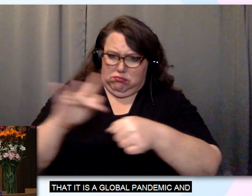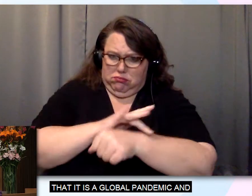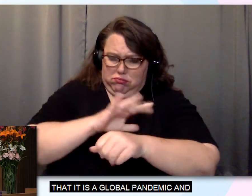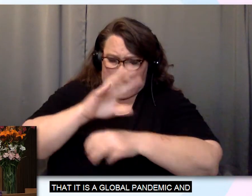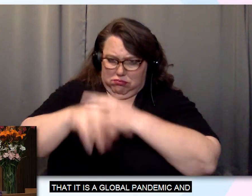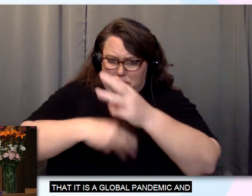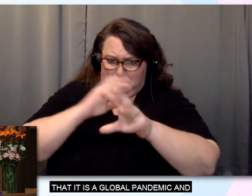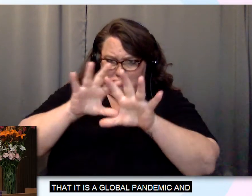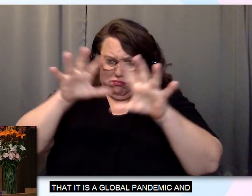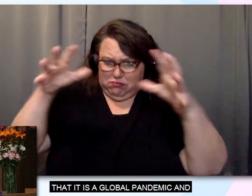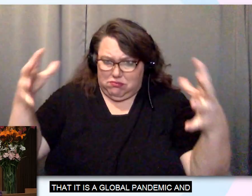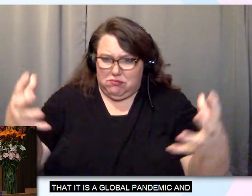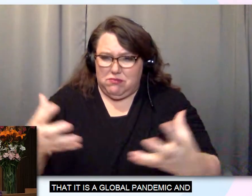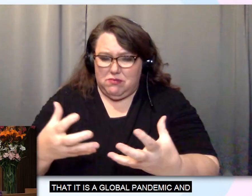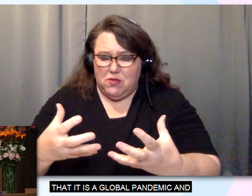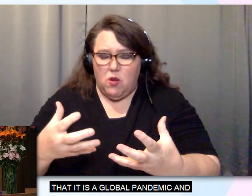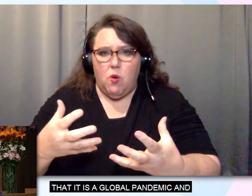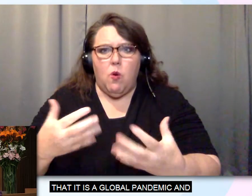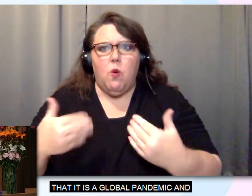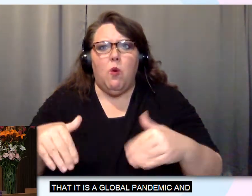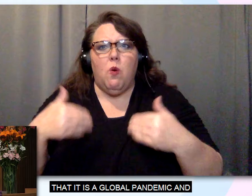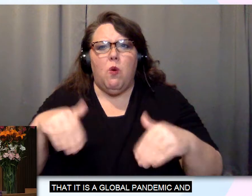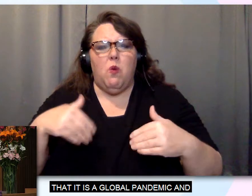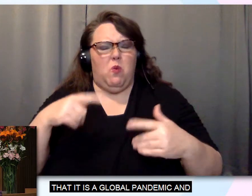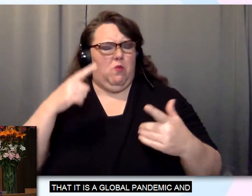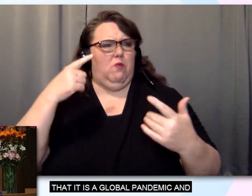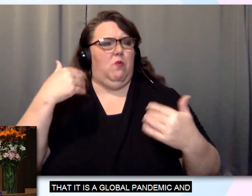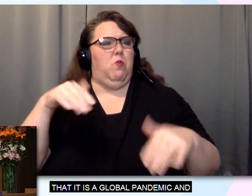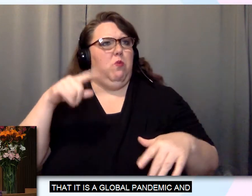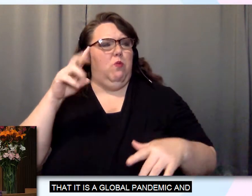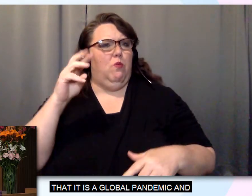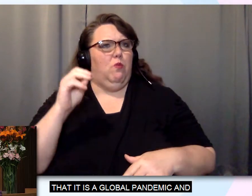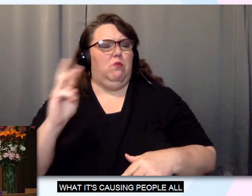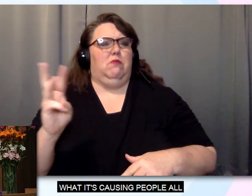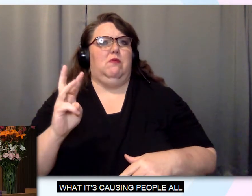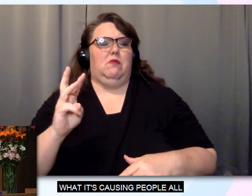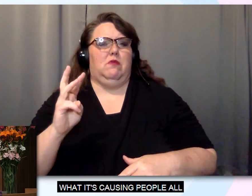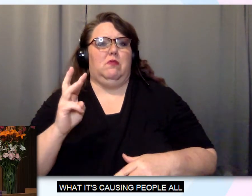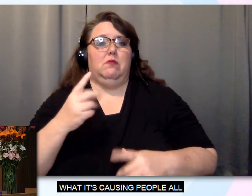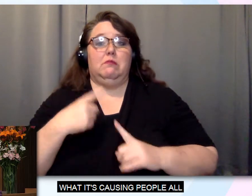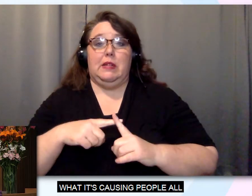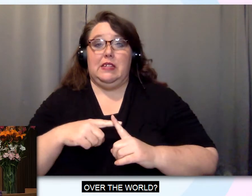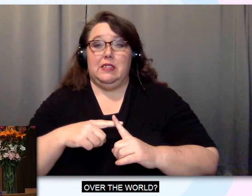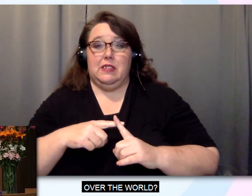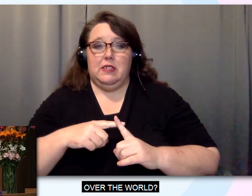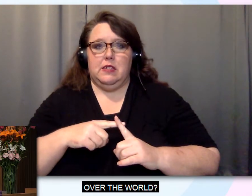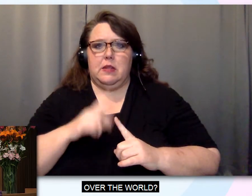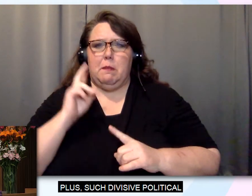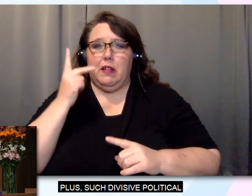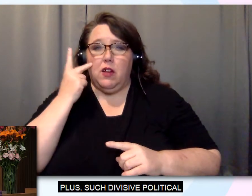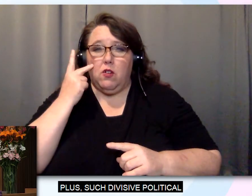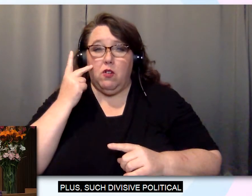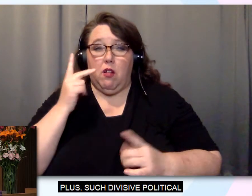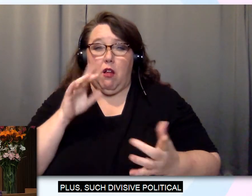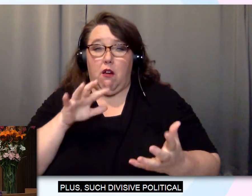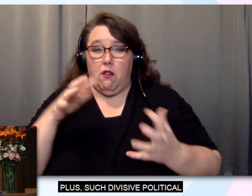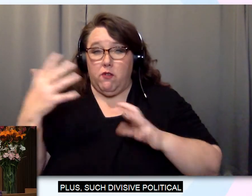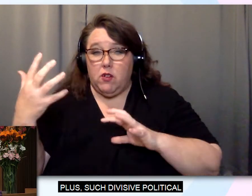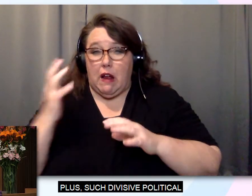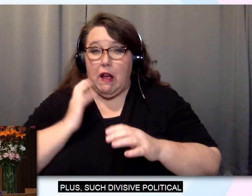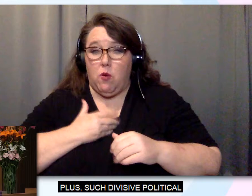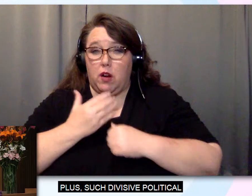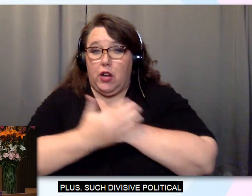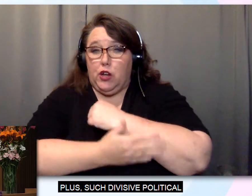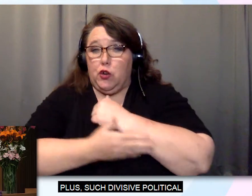global pandemic and what is causing people all over the world? Plus, such divisive